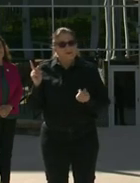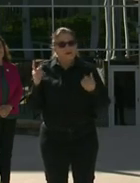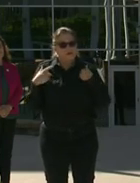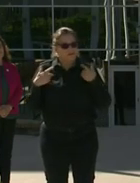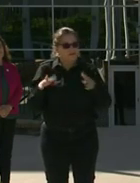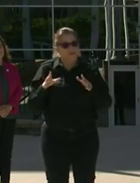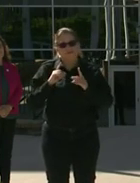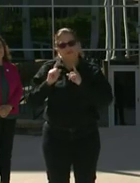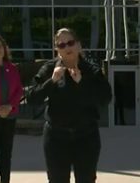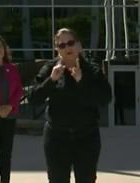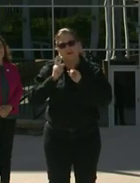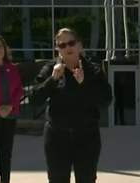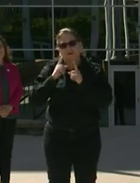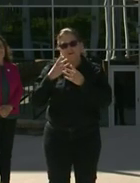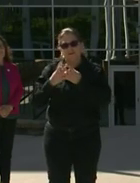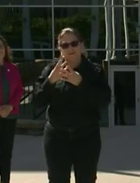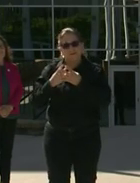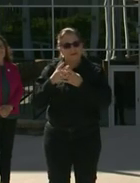who complained that